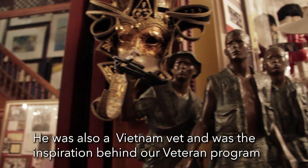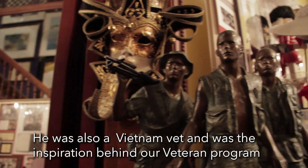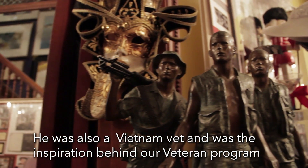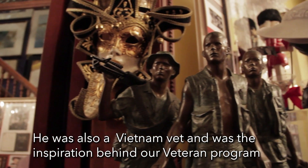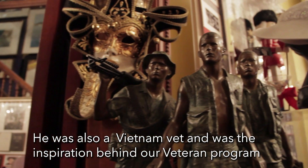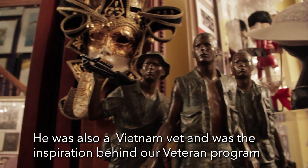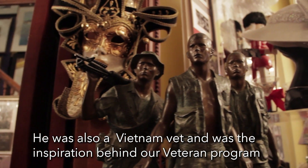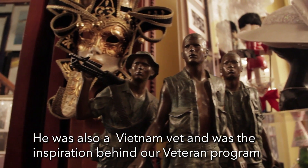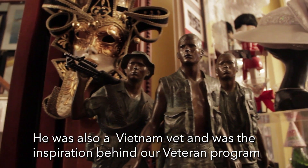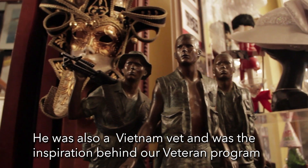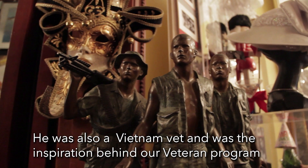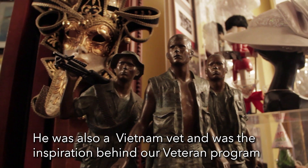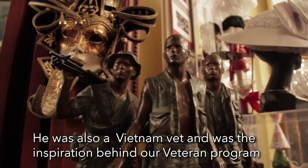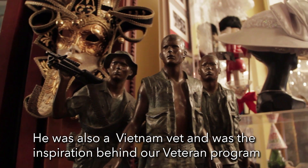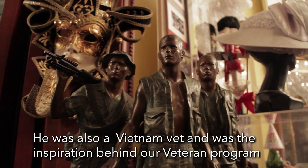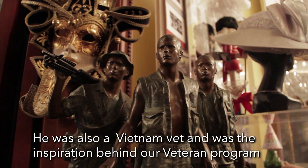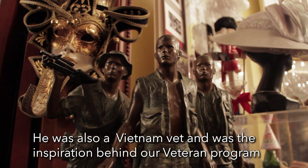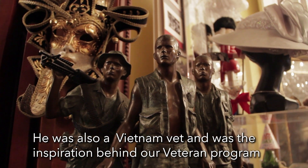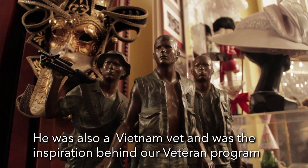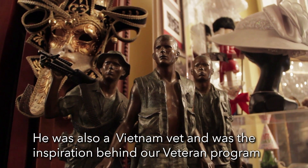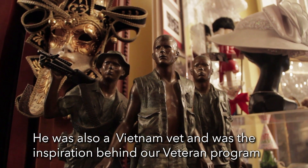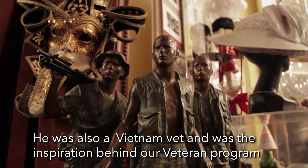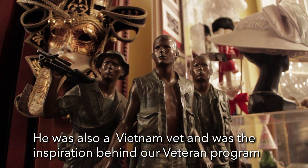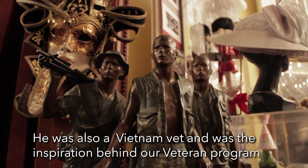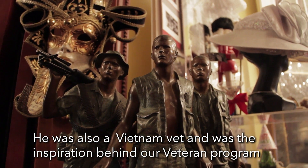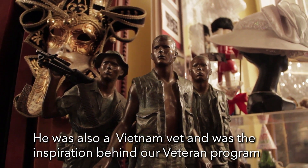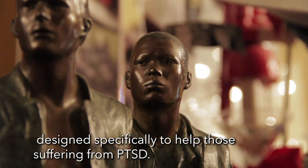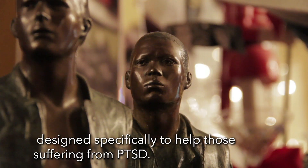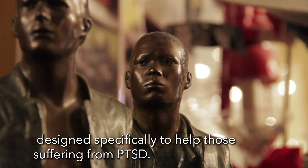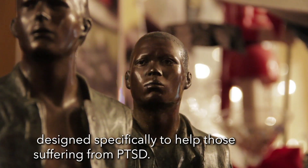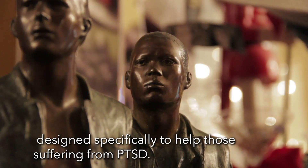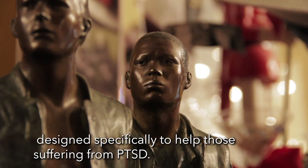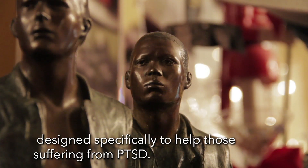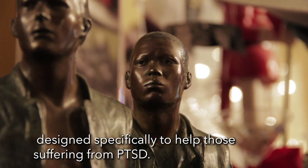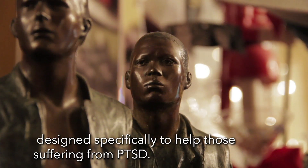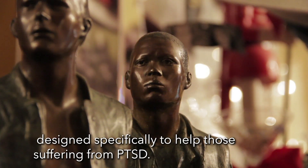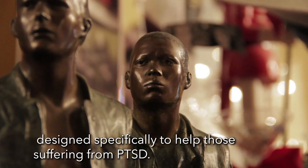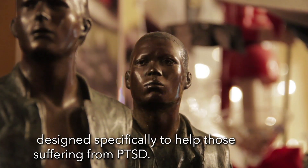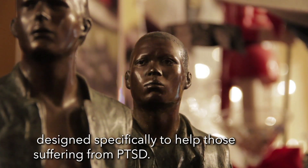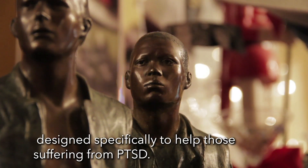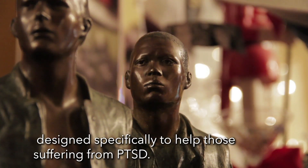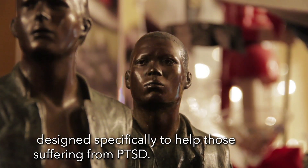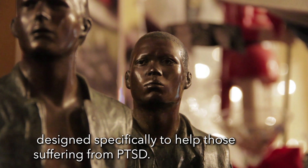also a Vietnam vet and was the inspiration behind our veteran program, designed specifically to help those suffering from